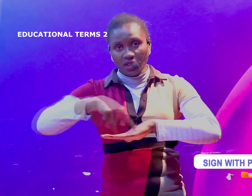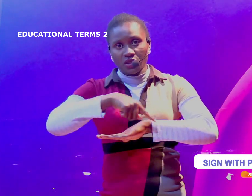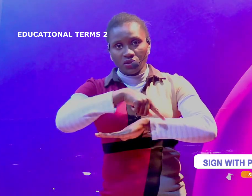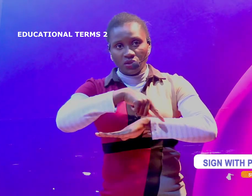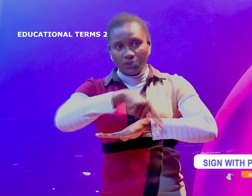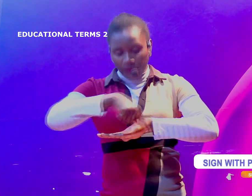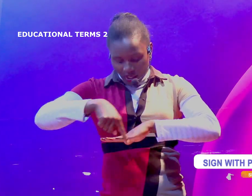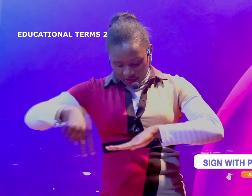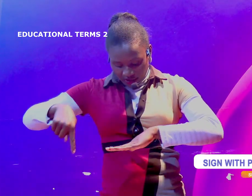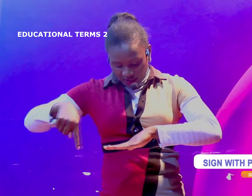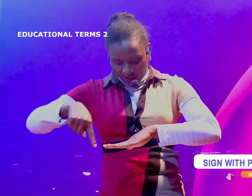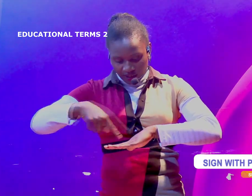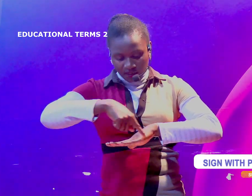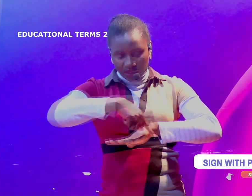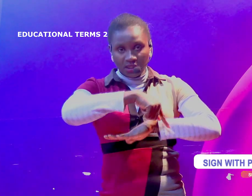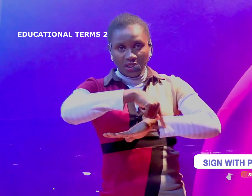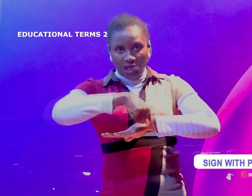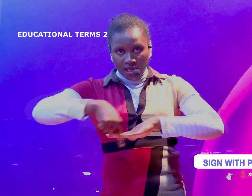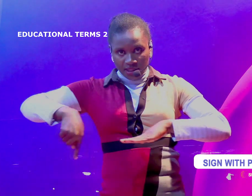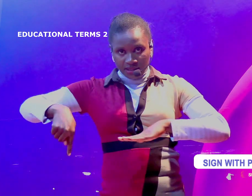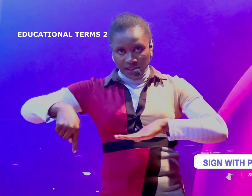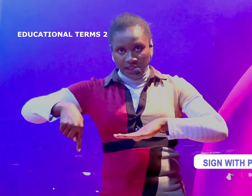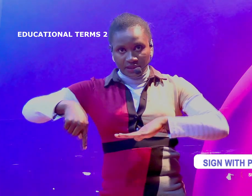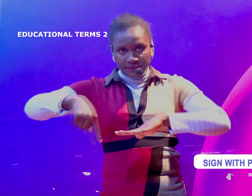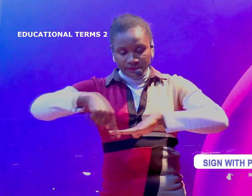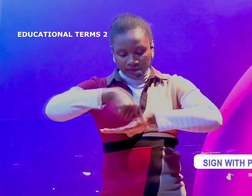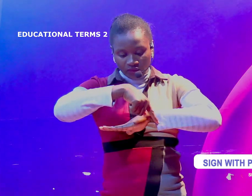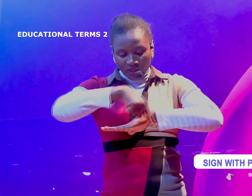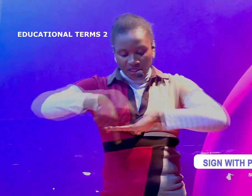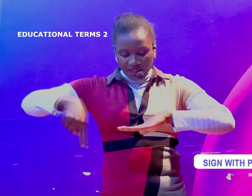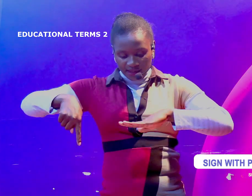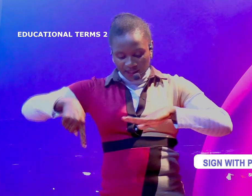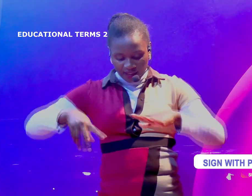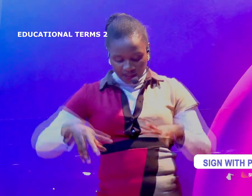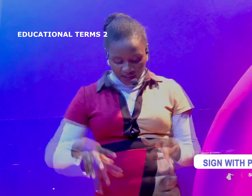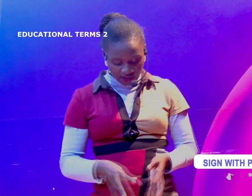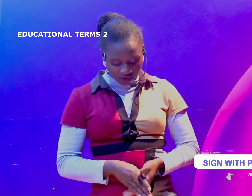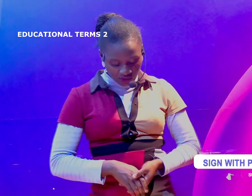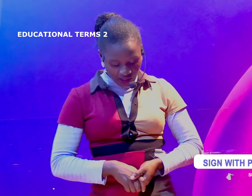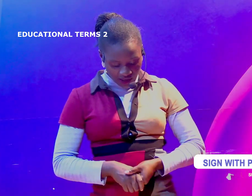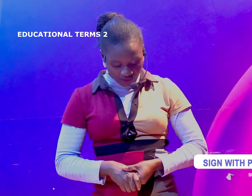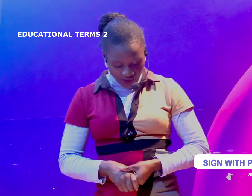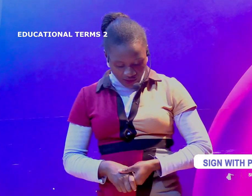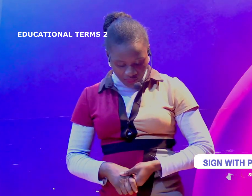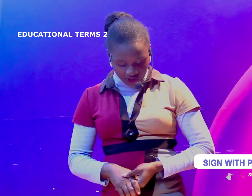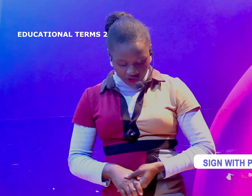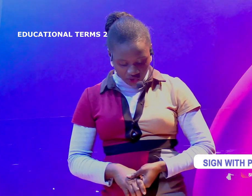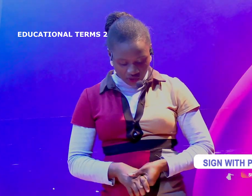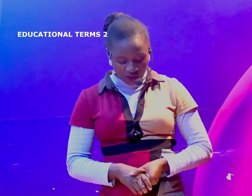So underline like this. Underline. And then also have partition. How do we